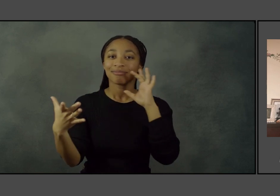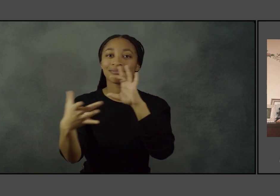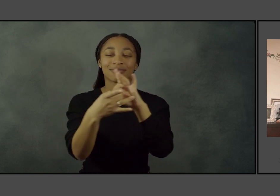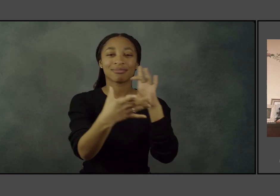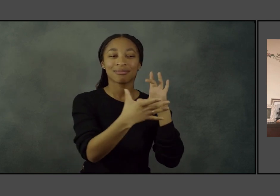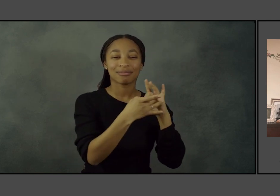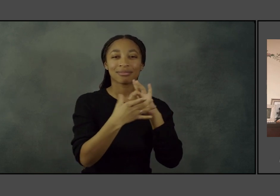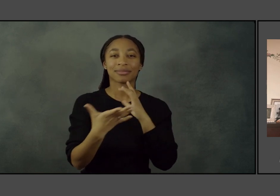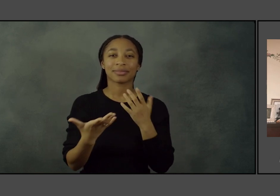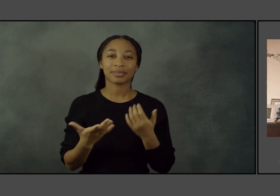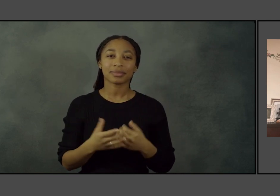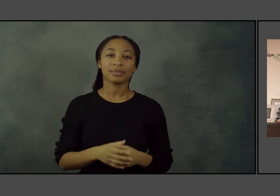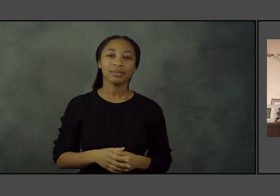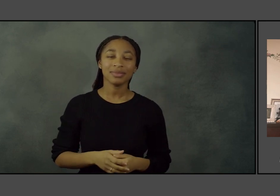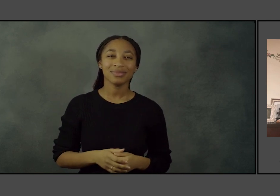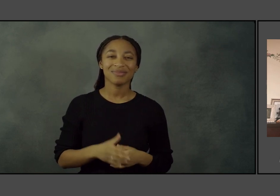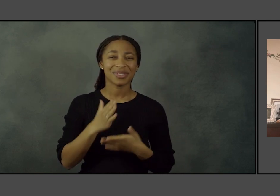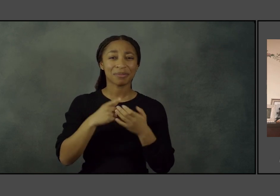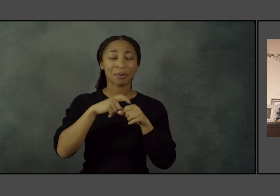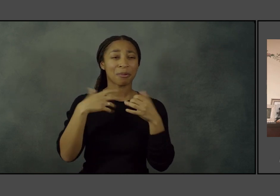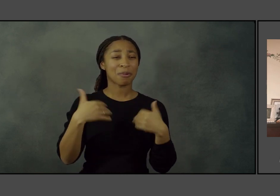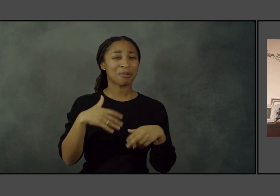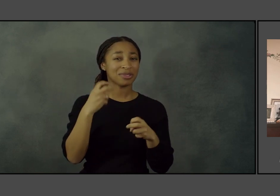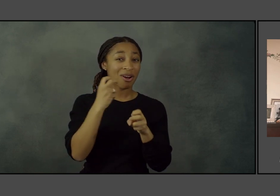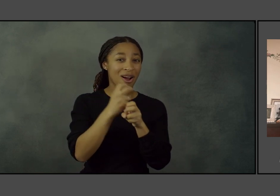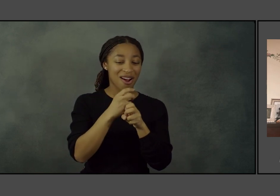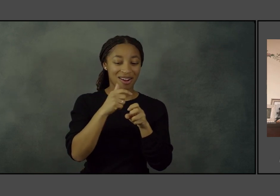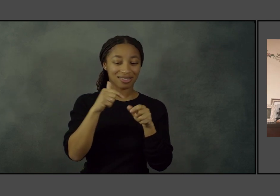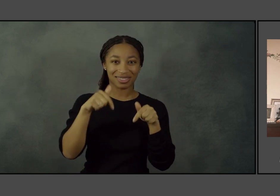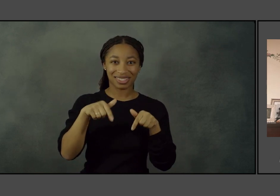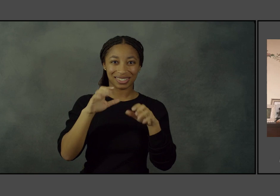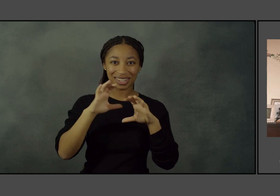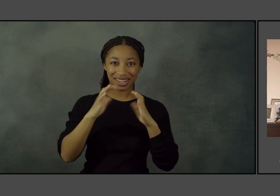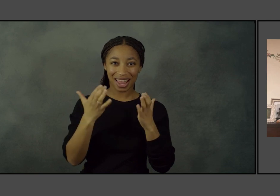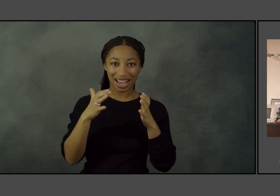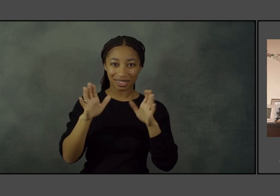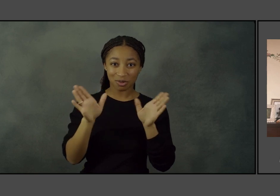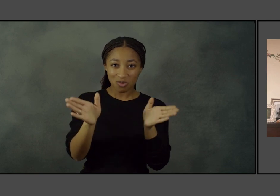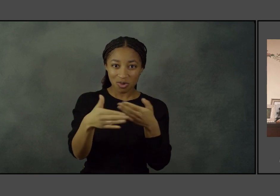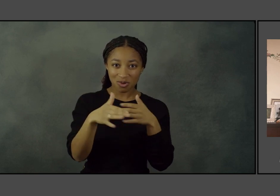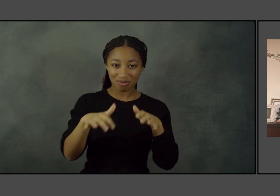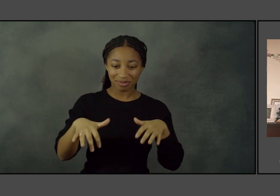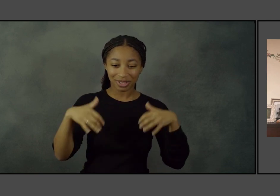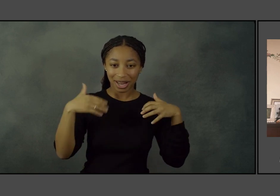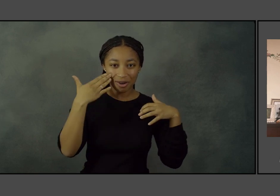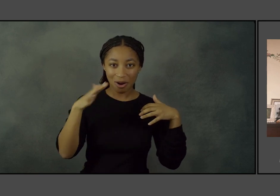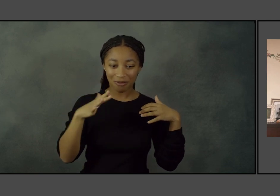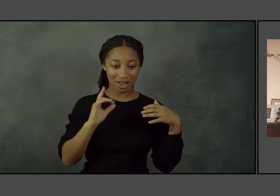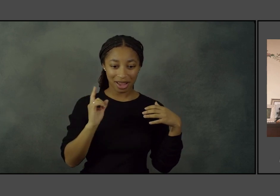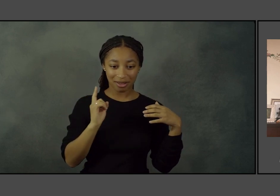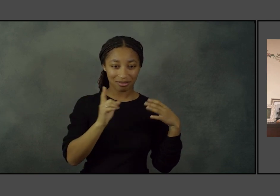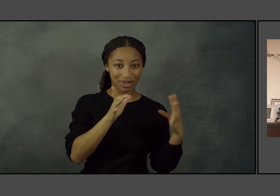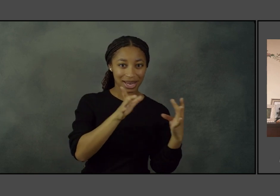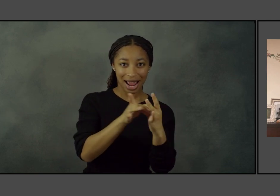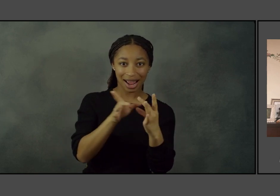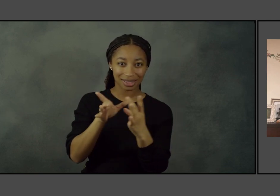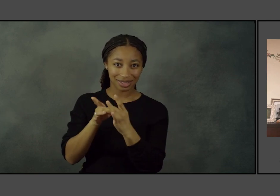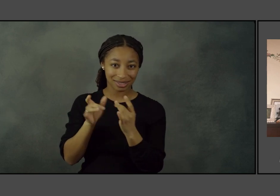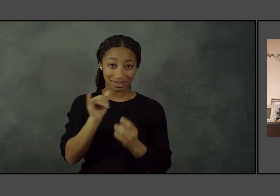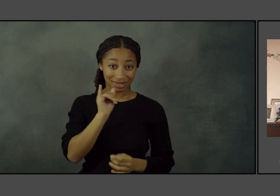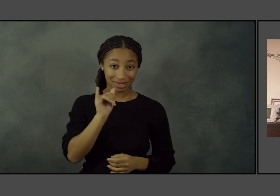it's hard in the classroom because I'm not sure they're always connecting to that. Yeah, I think that